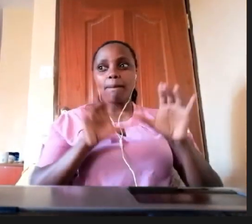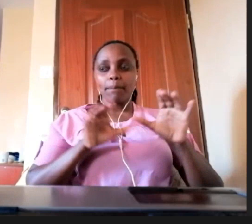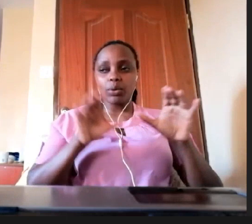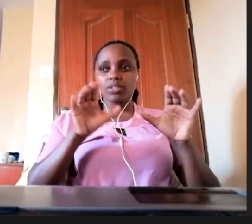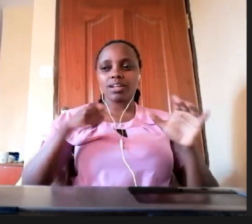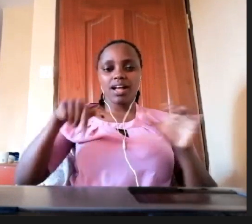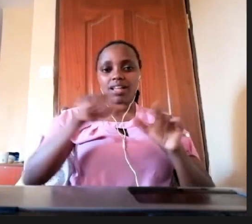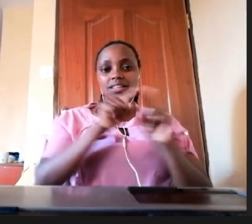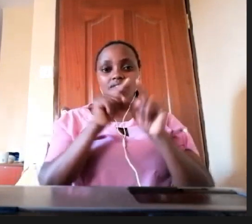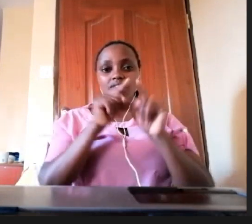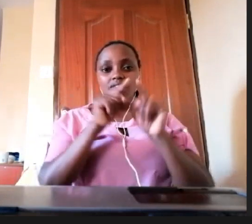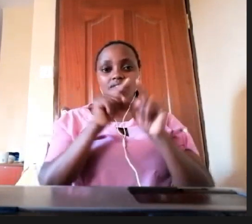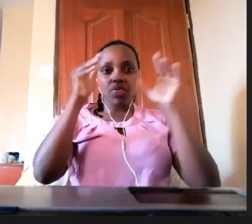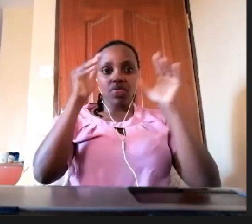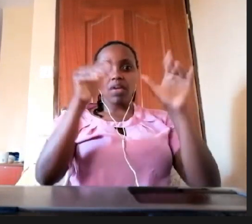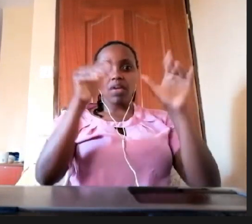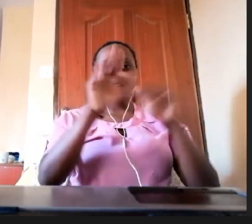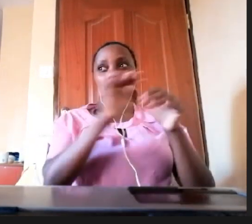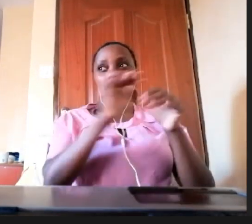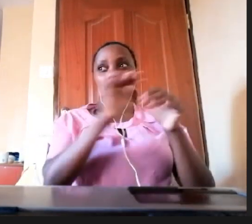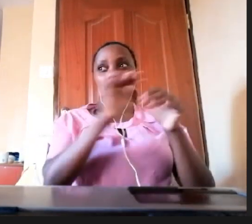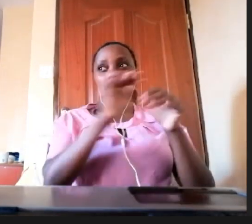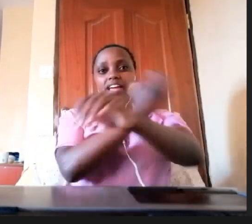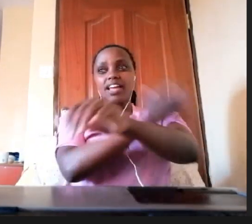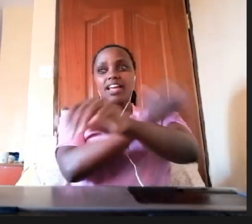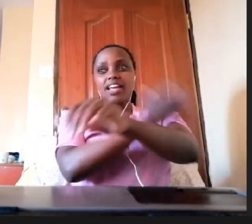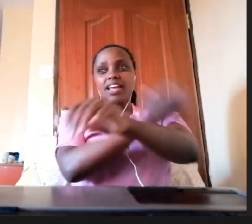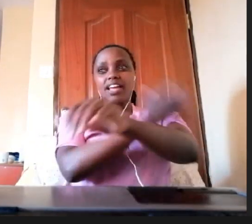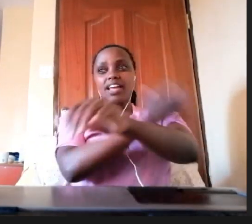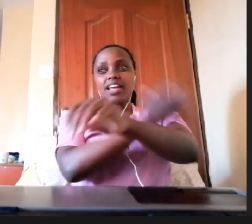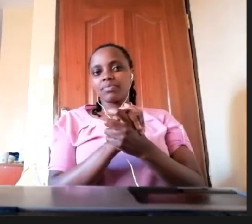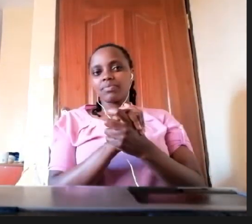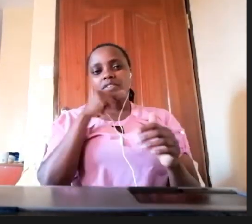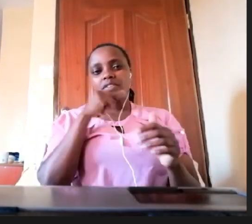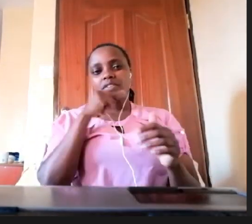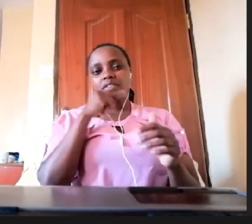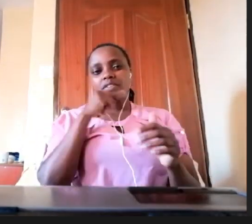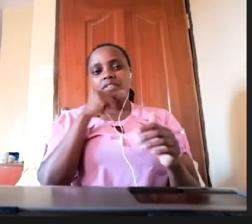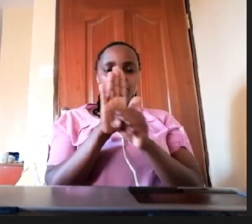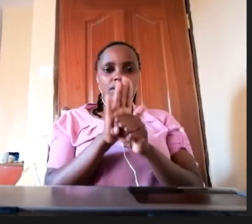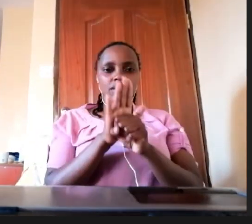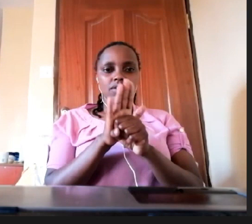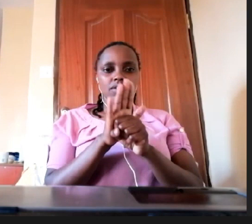your commitment, without your energy. On those notes, thank you very much, and we'll